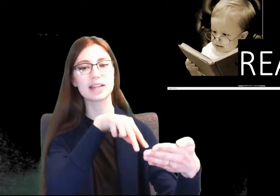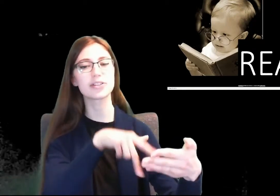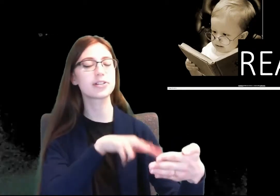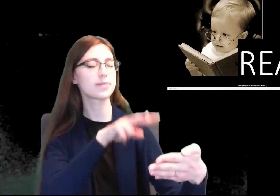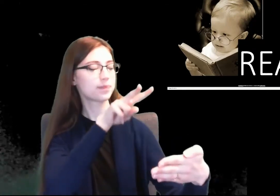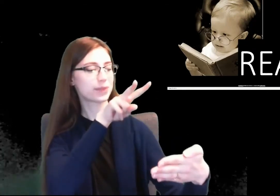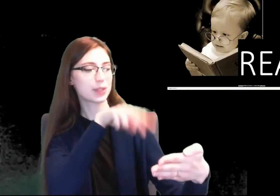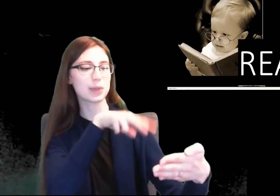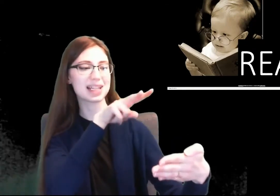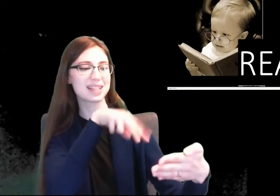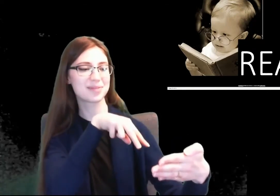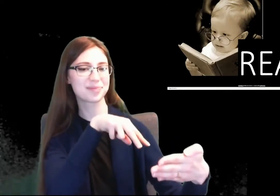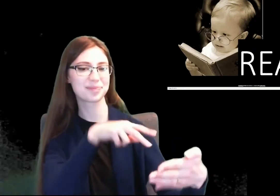page. Read.